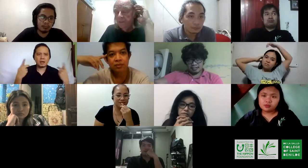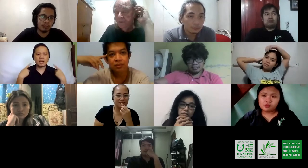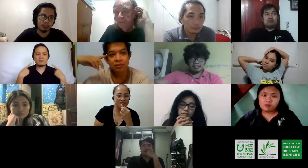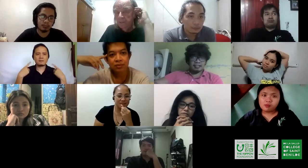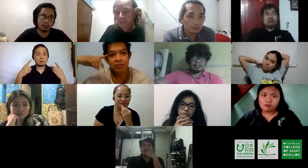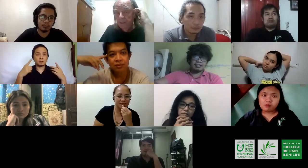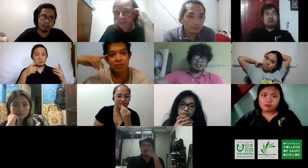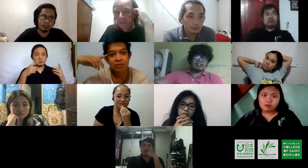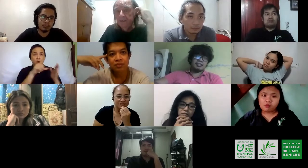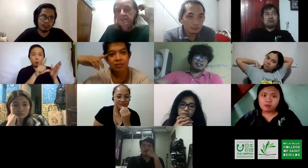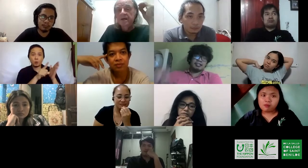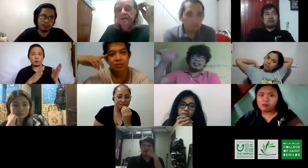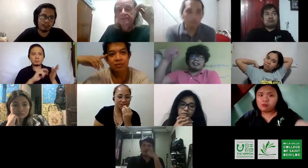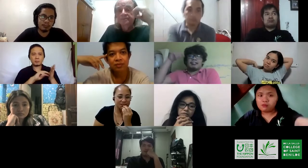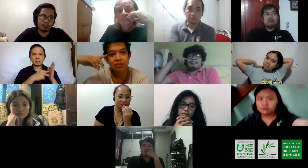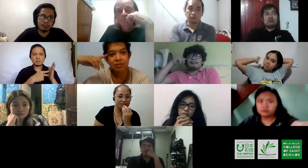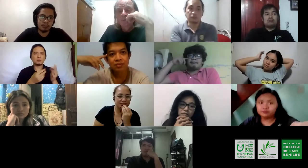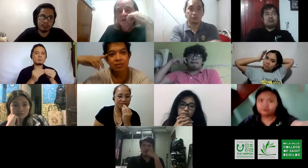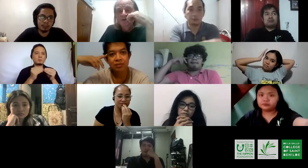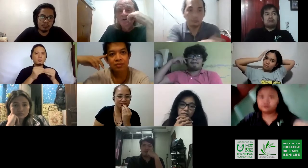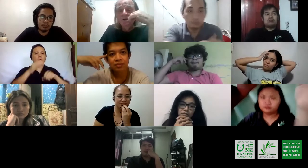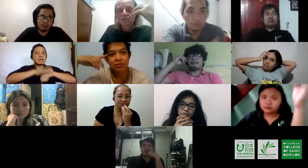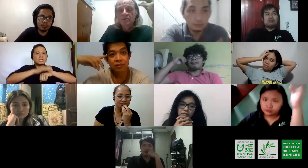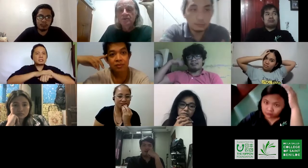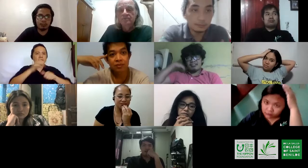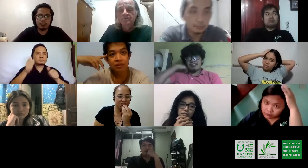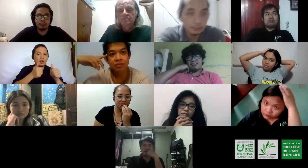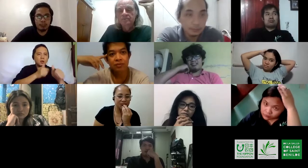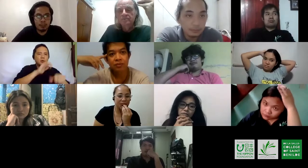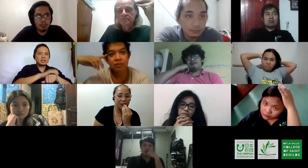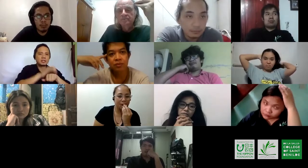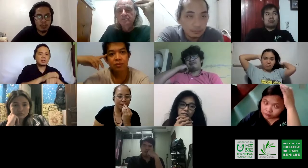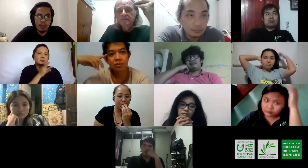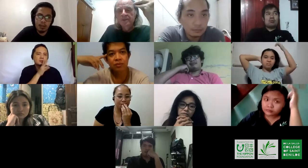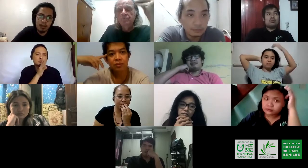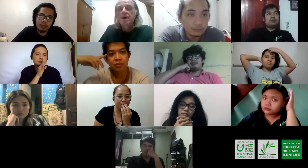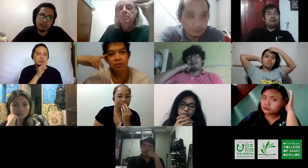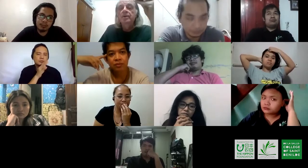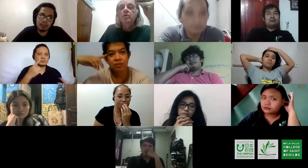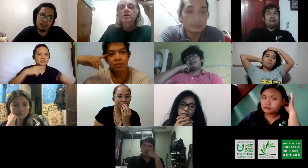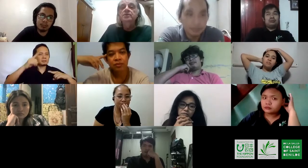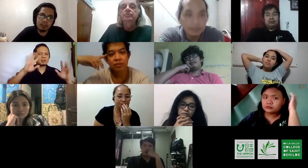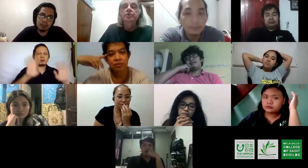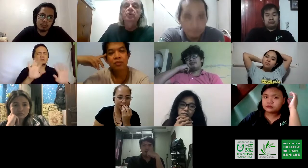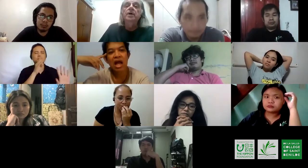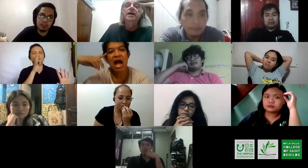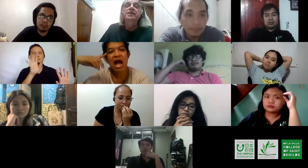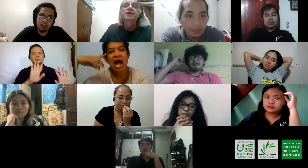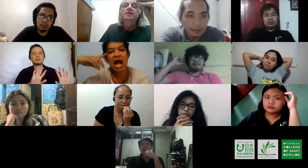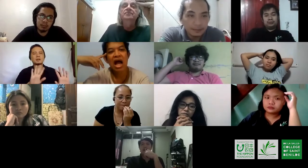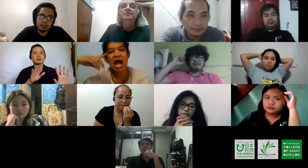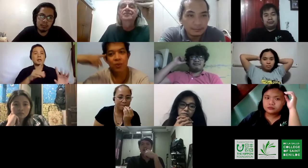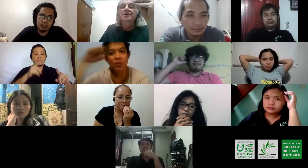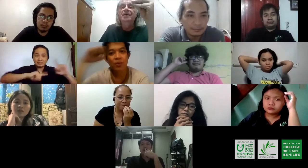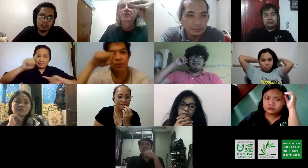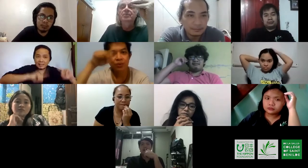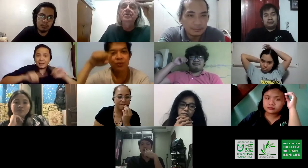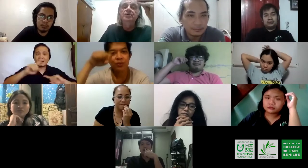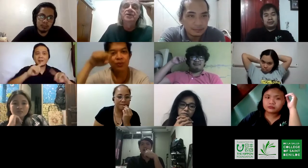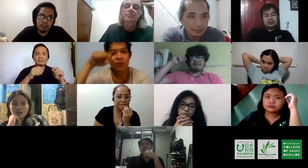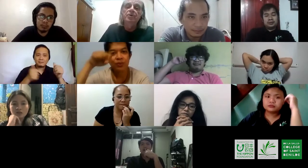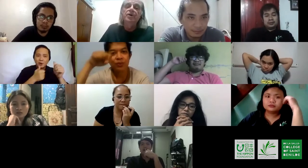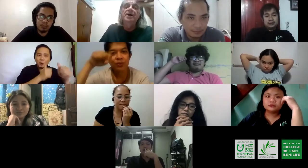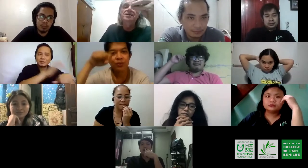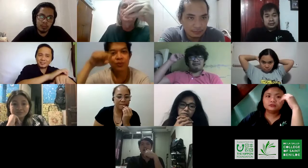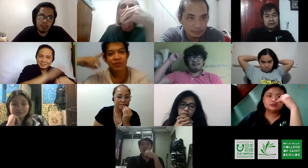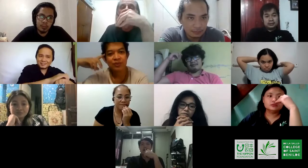in his signing. So it probably wasn't pure ASL. And if he'd been